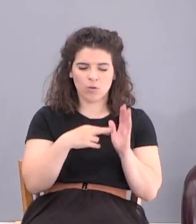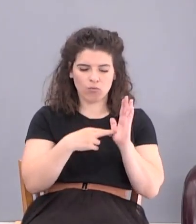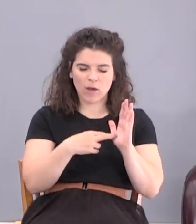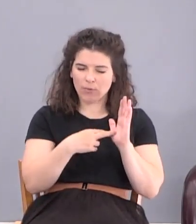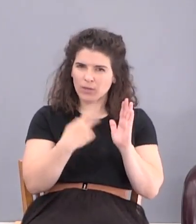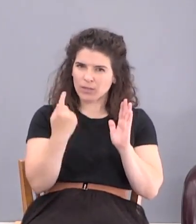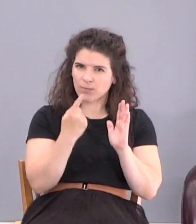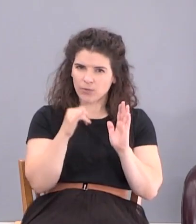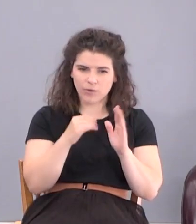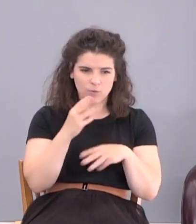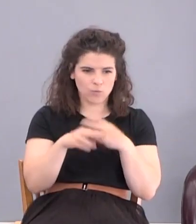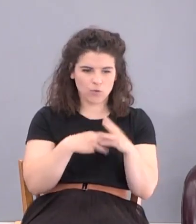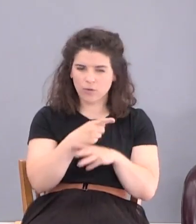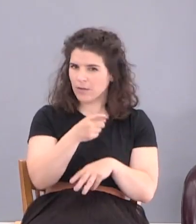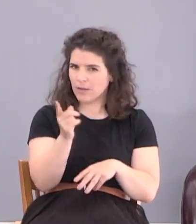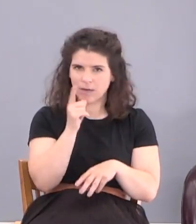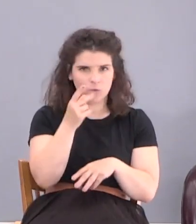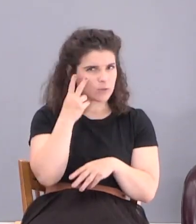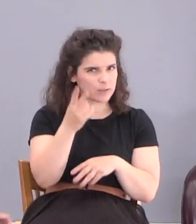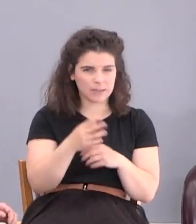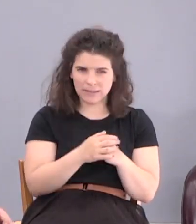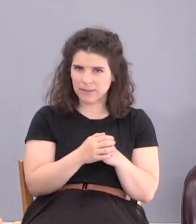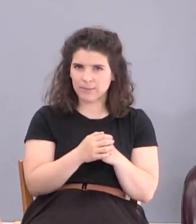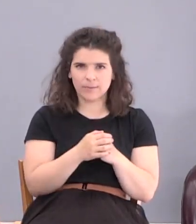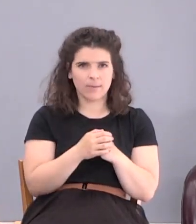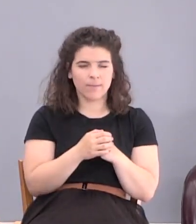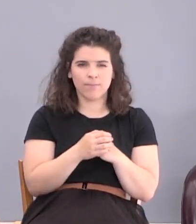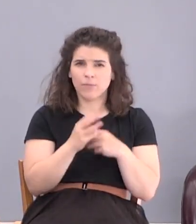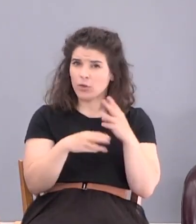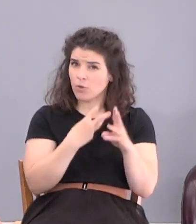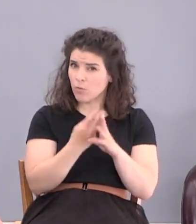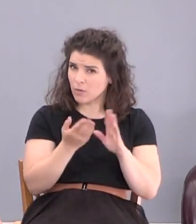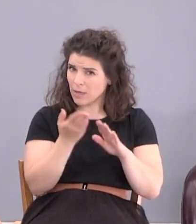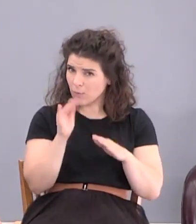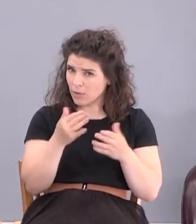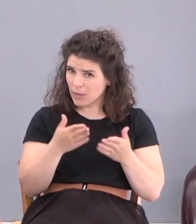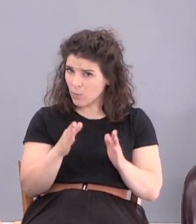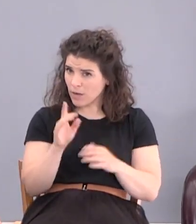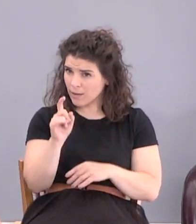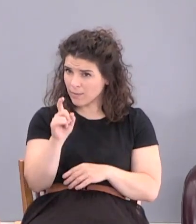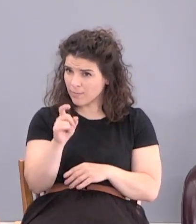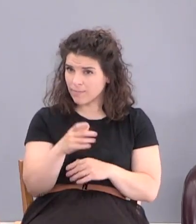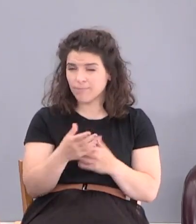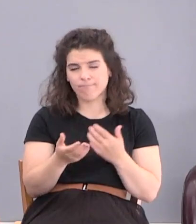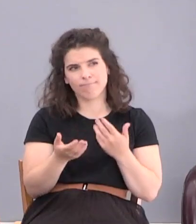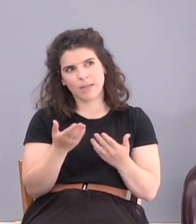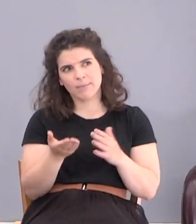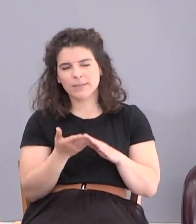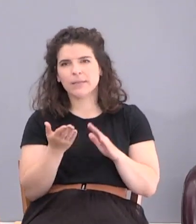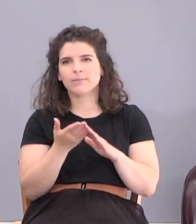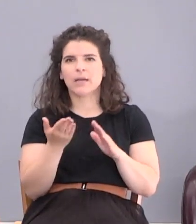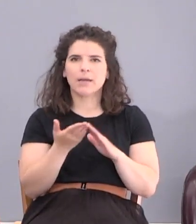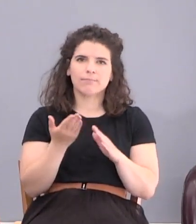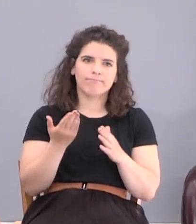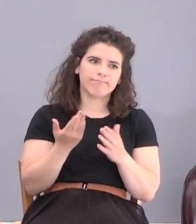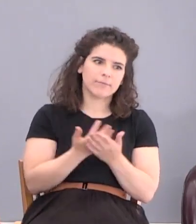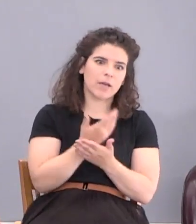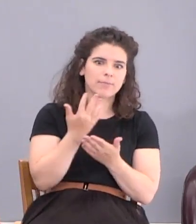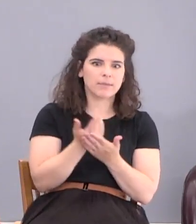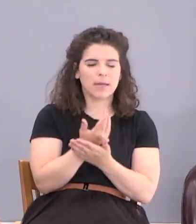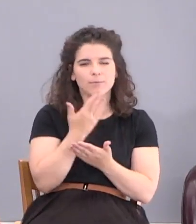representing something to the world they don't see. Because does the world operate that way? Now, maybe occasionally, you know, they put on a good